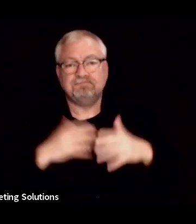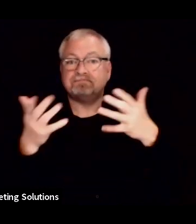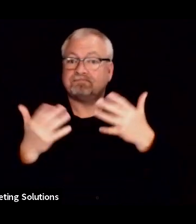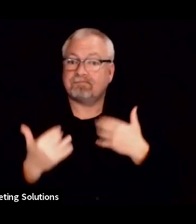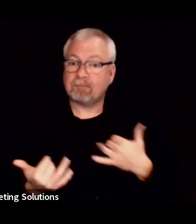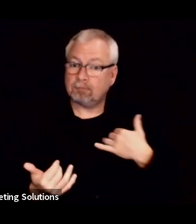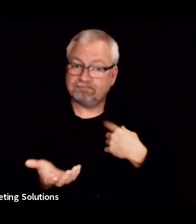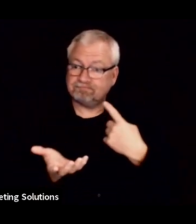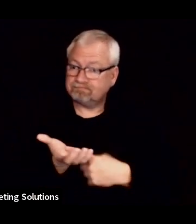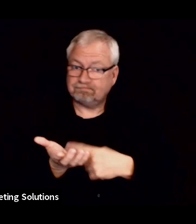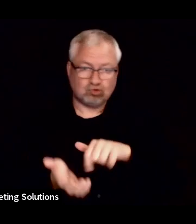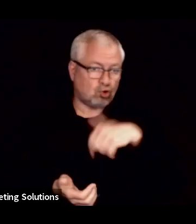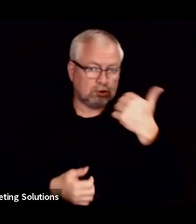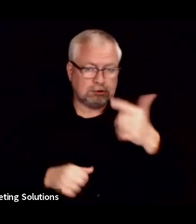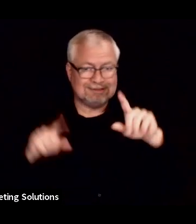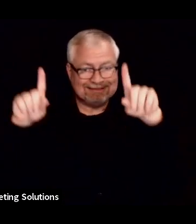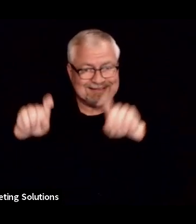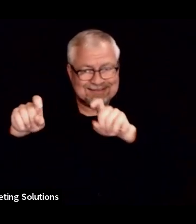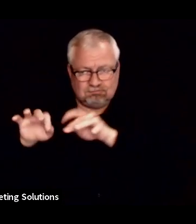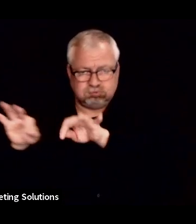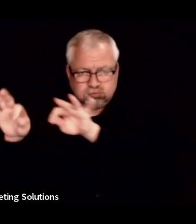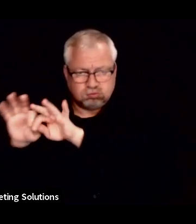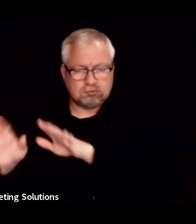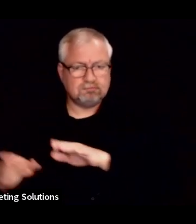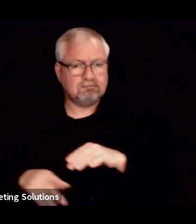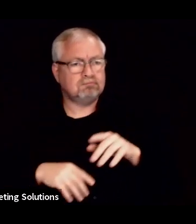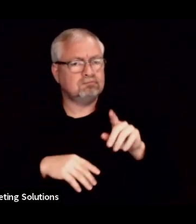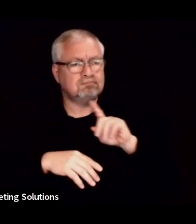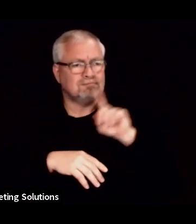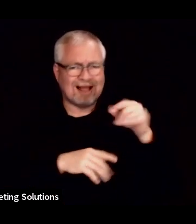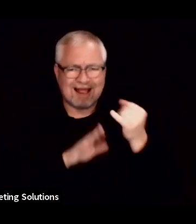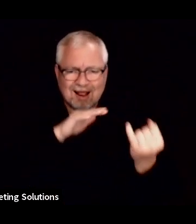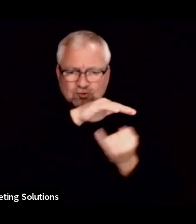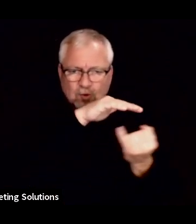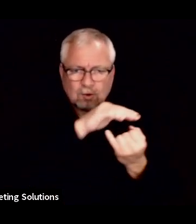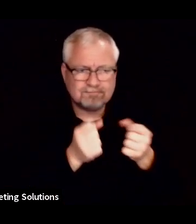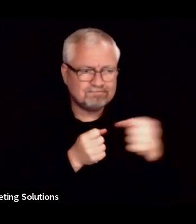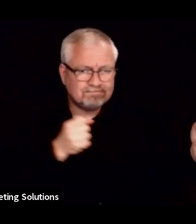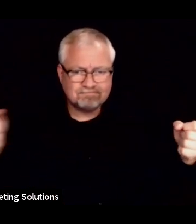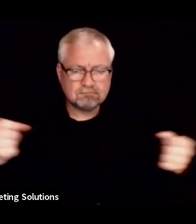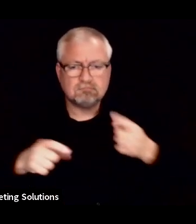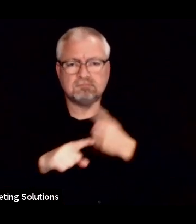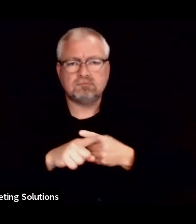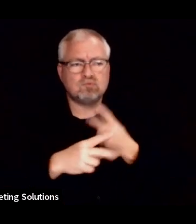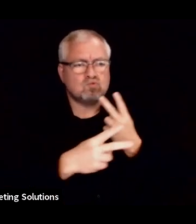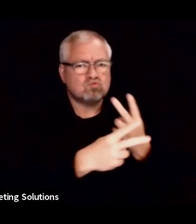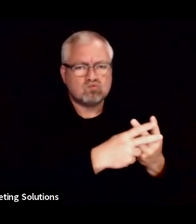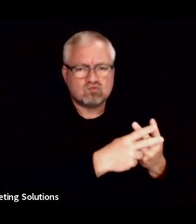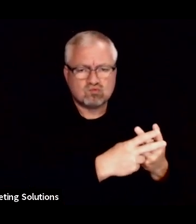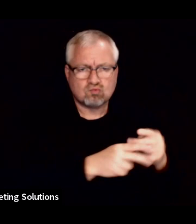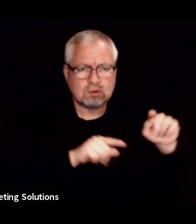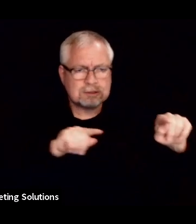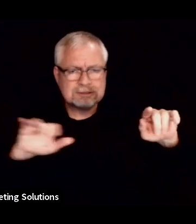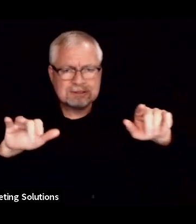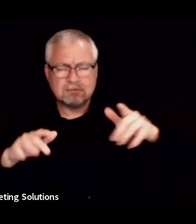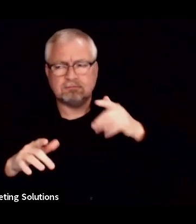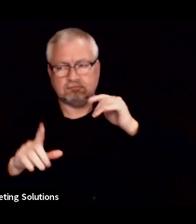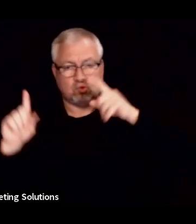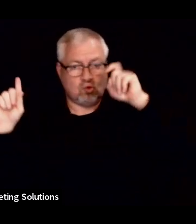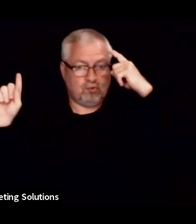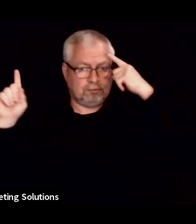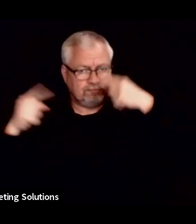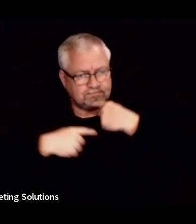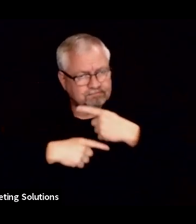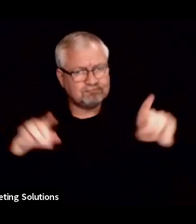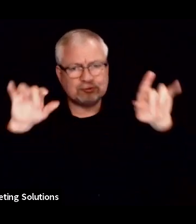and quarantine strategy that the governor and indeed the entire nation is laying out as so key to the successful control of this